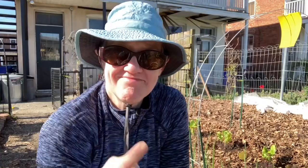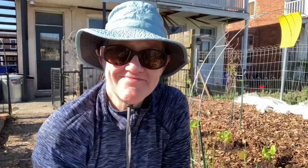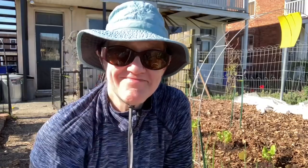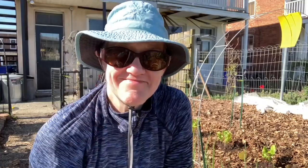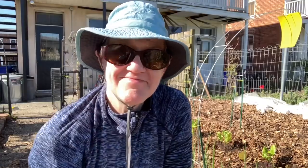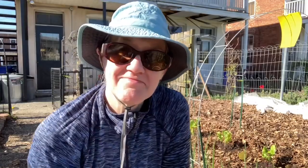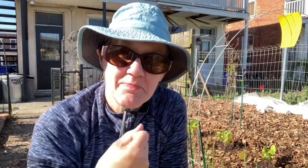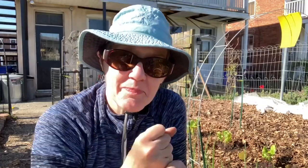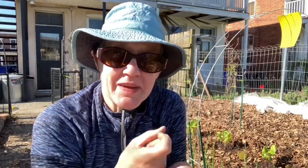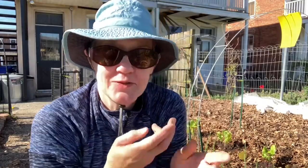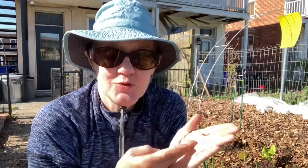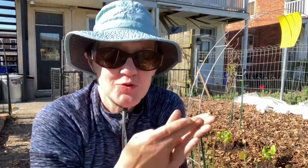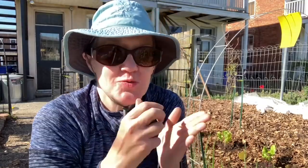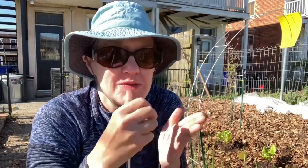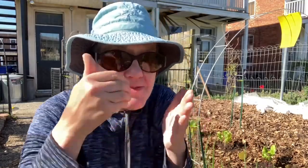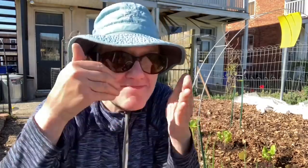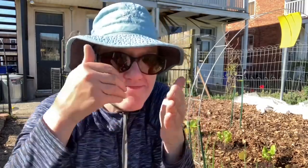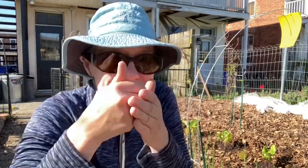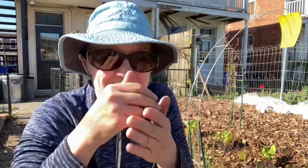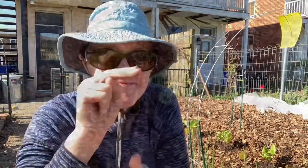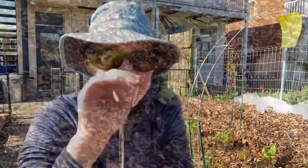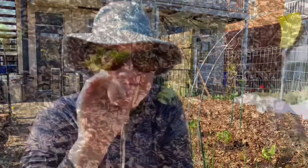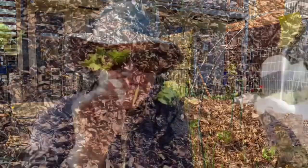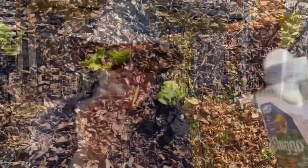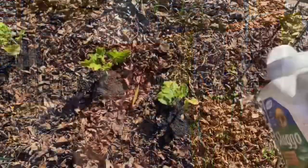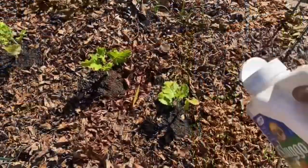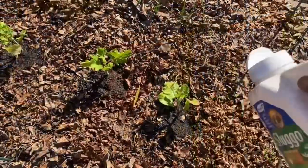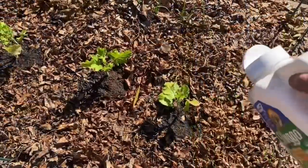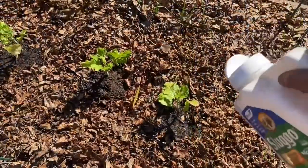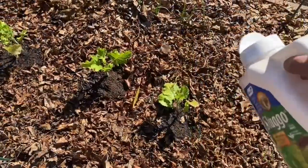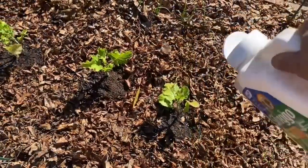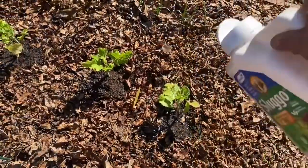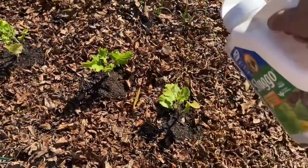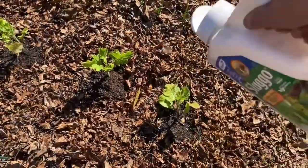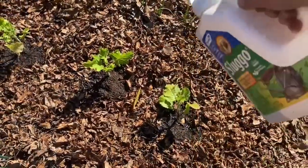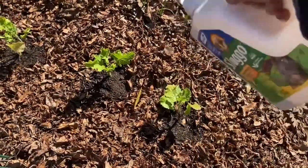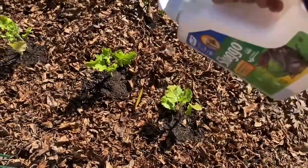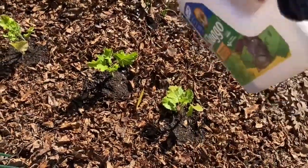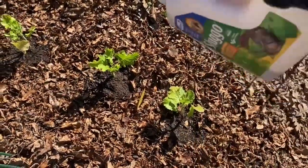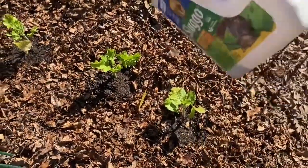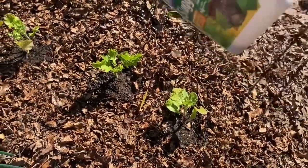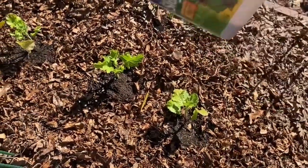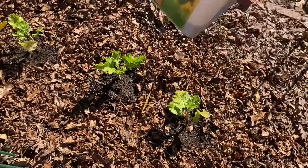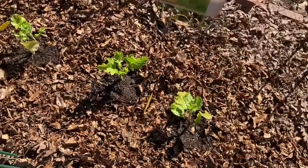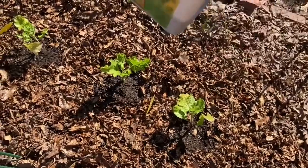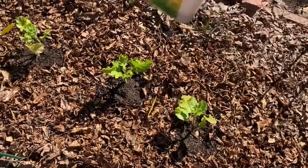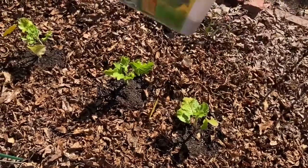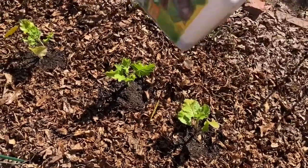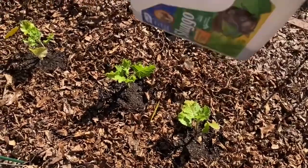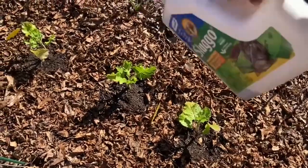holes in the net to get to it. It happened to me last year. So I don't want it near the edge of the